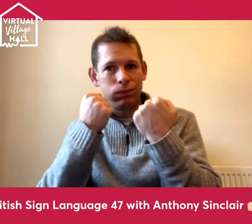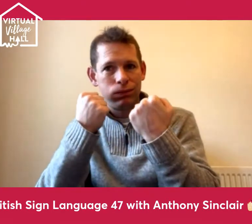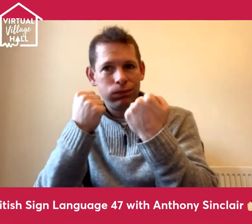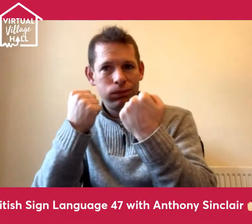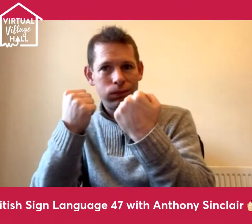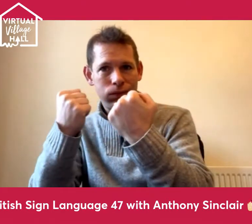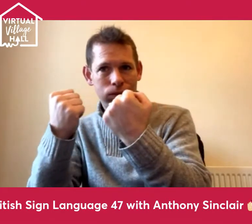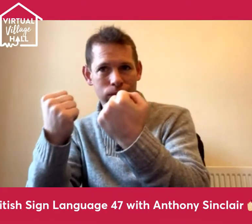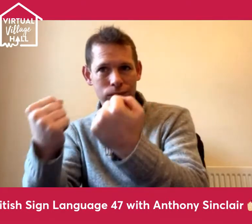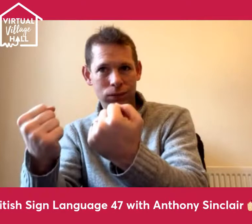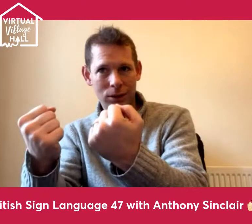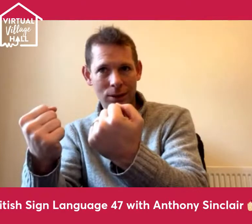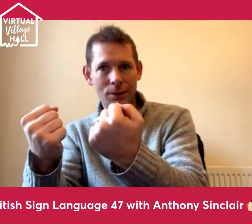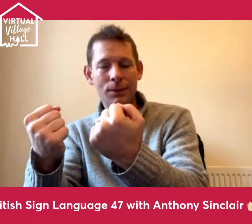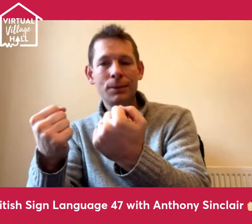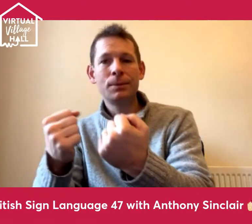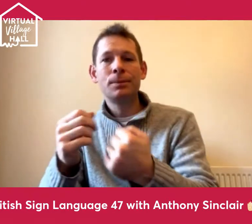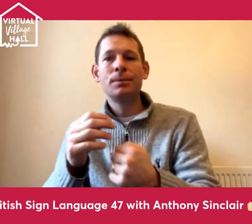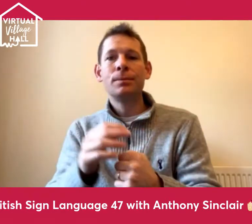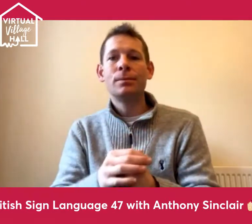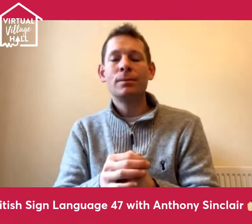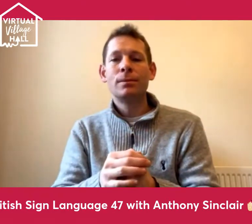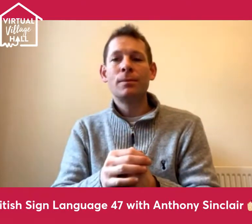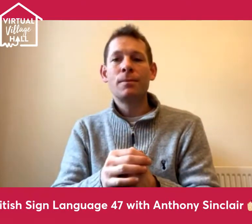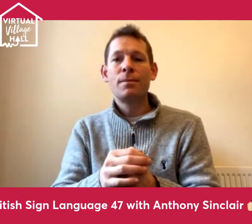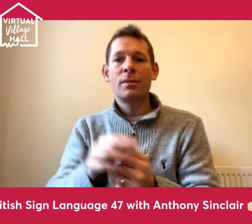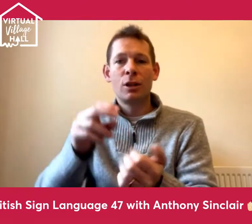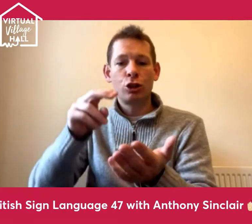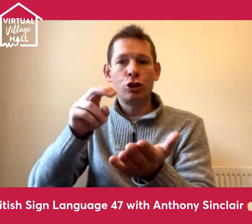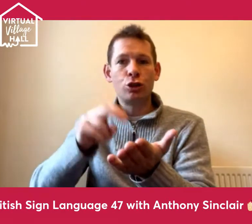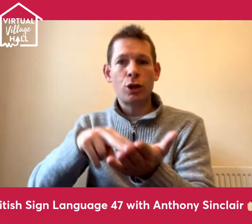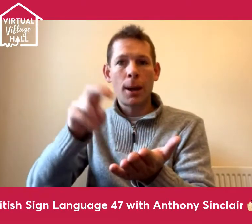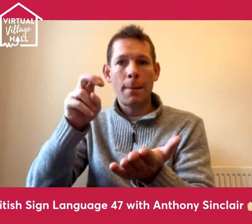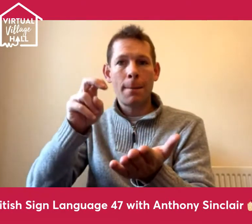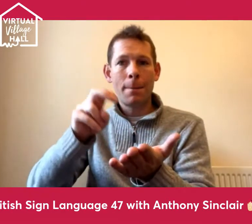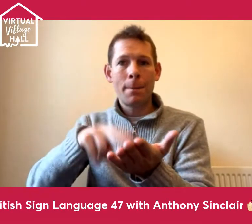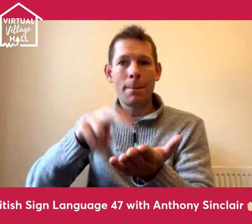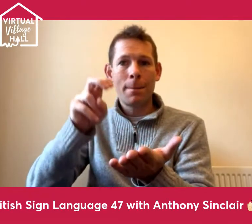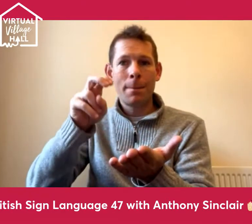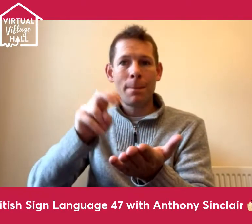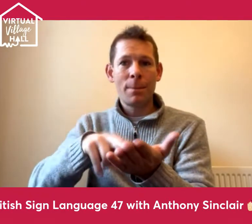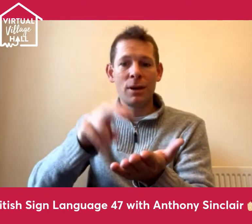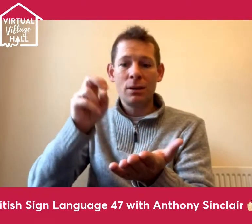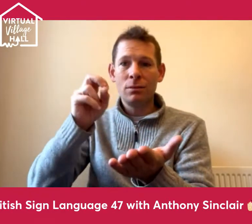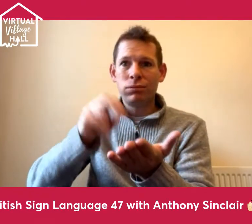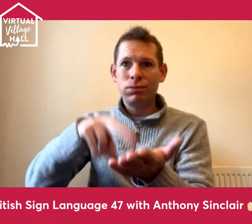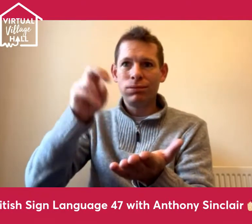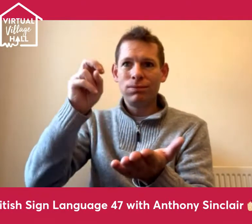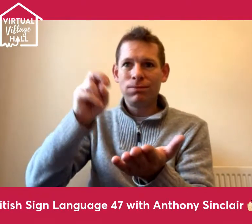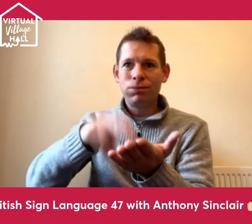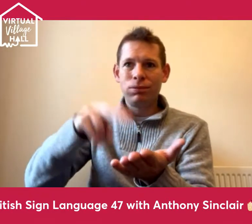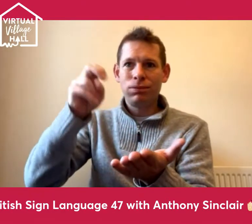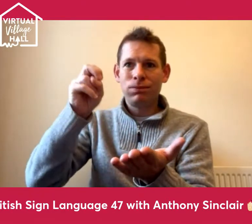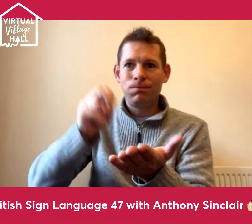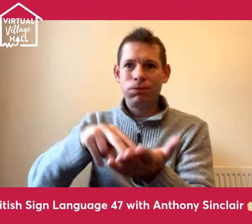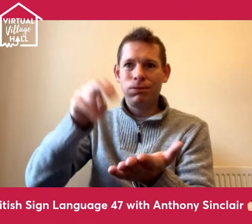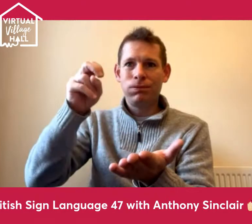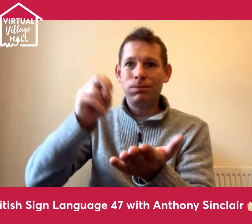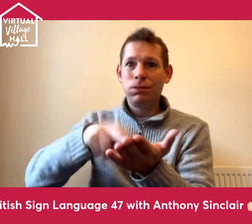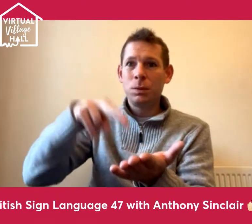not saying drive on my lips, I'm showing by my facial expression and lip patterns that I'm driving, or I'm jumping, but I'm